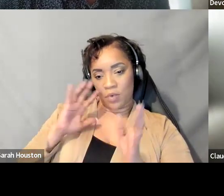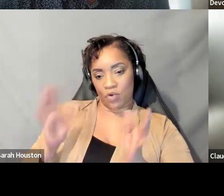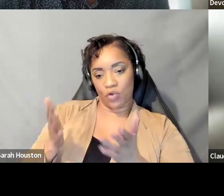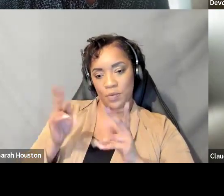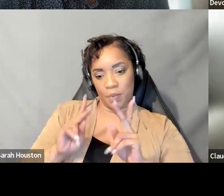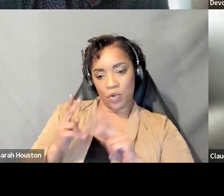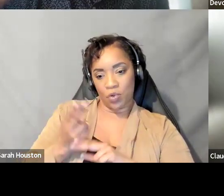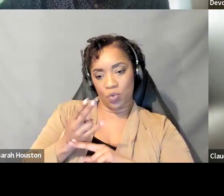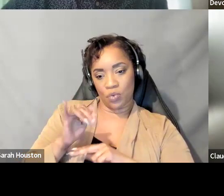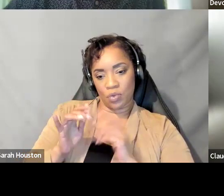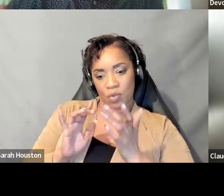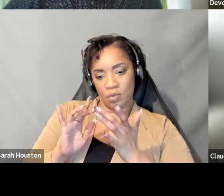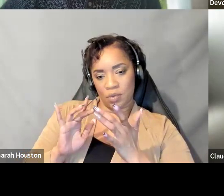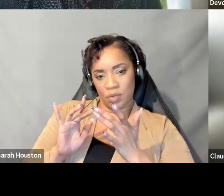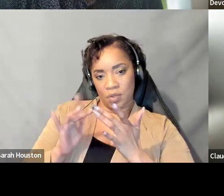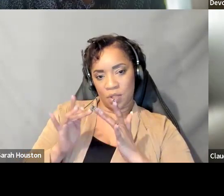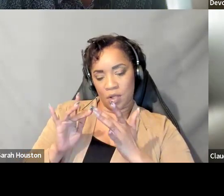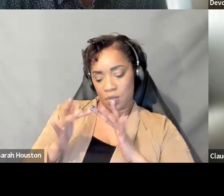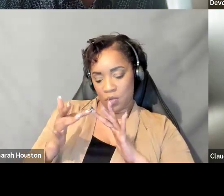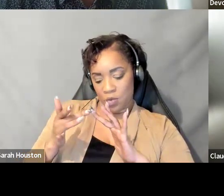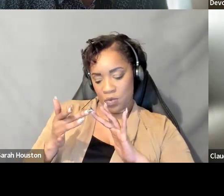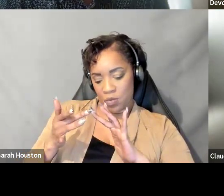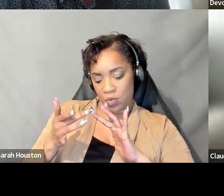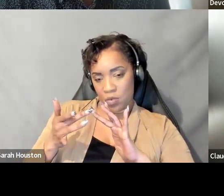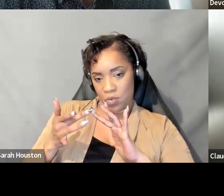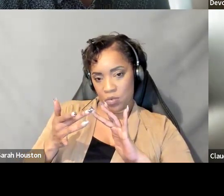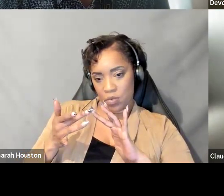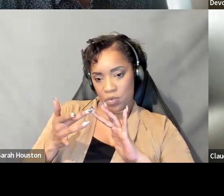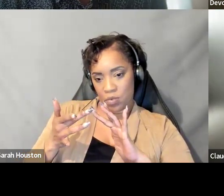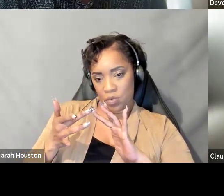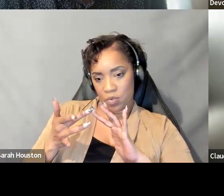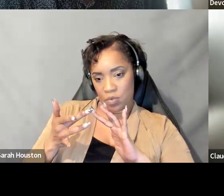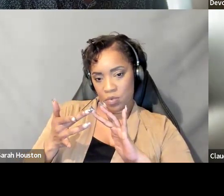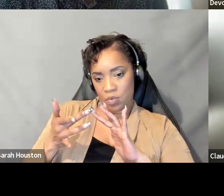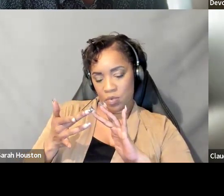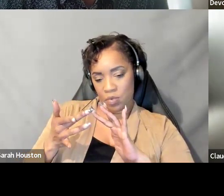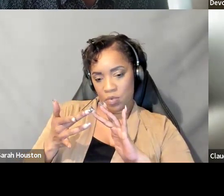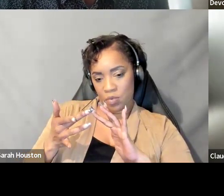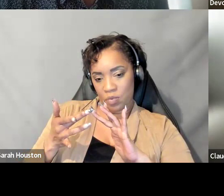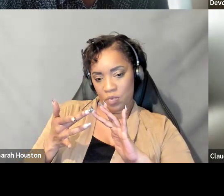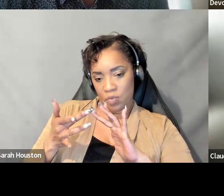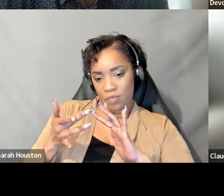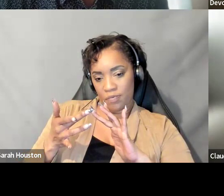networks. Unfortunately, there isn't like a central place you can go. There's no like Rate My Professor or ZocDoc for this.